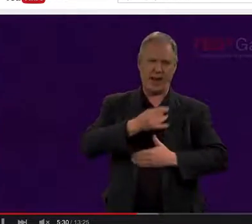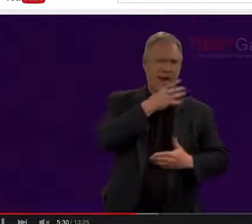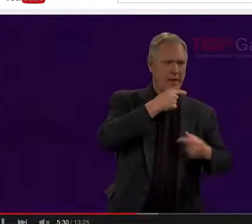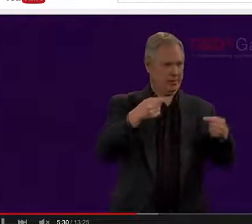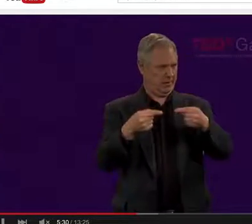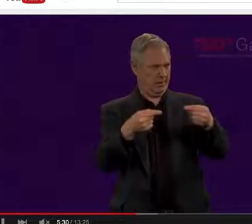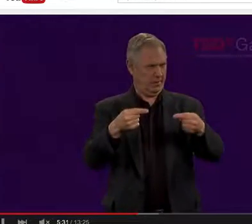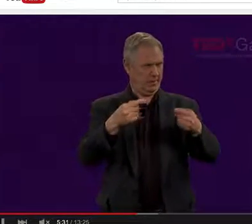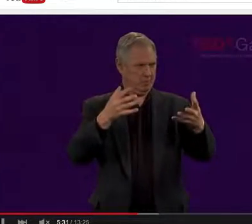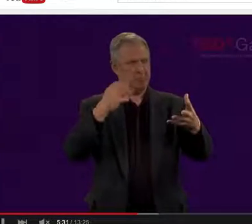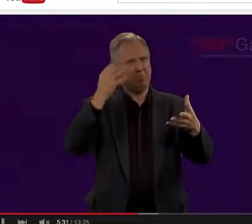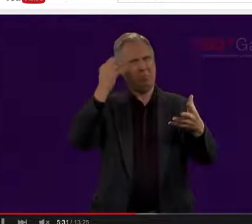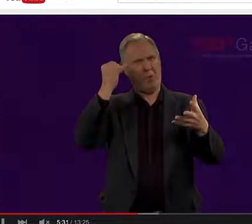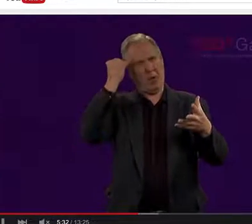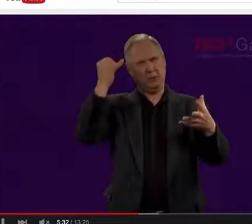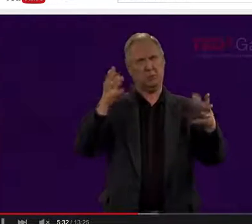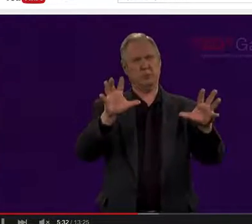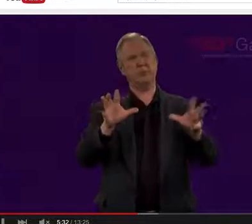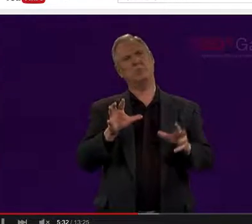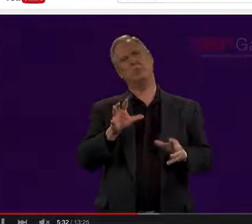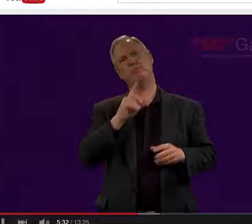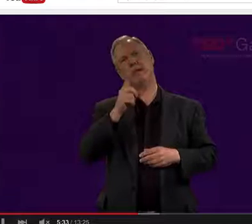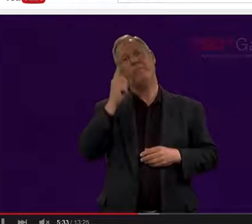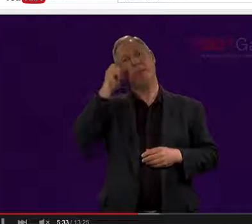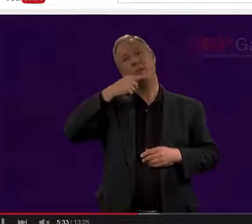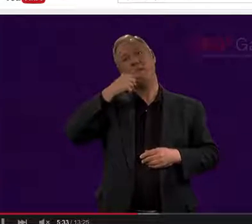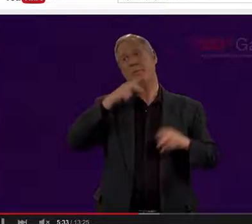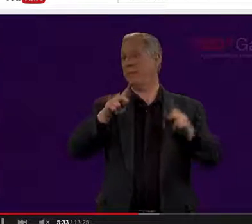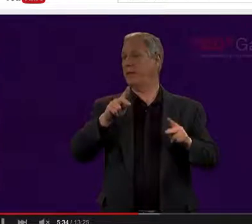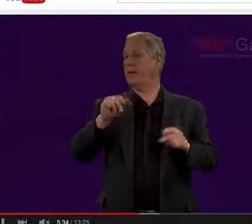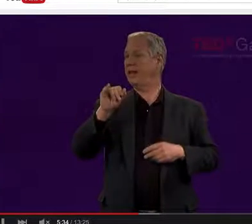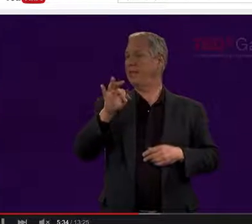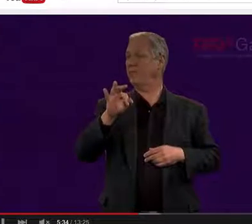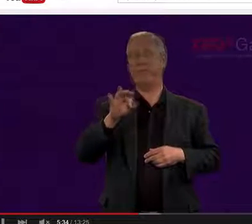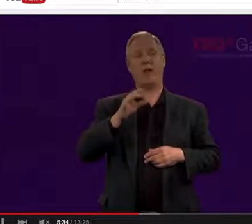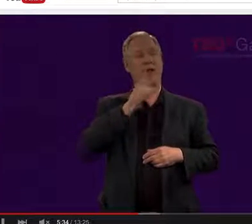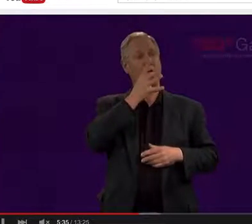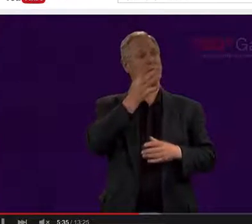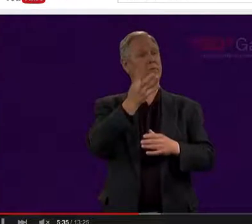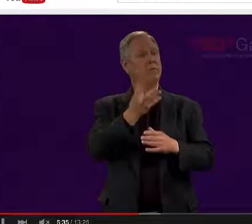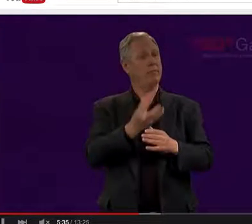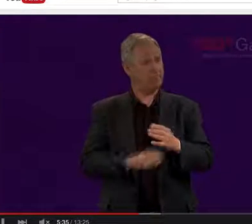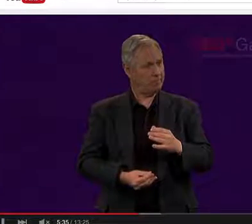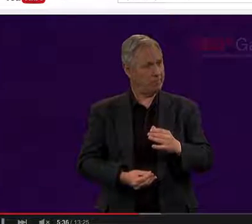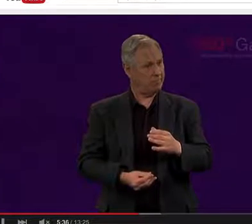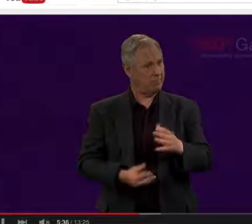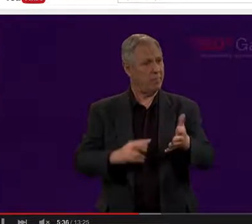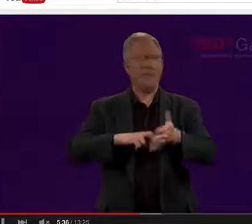everything is dark.